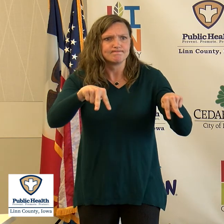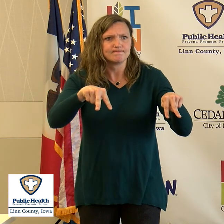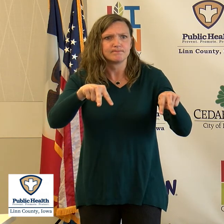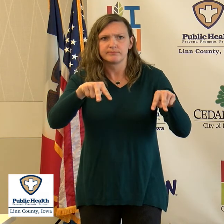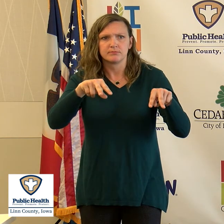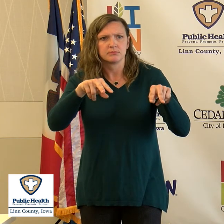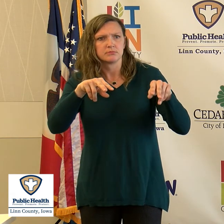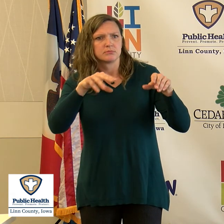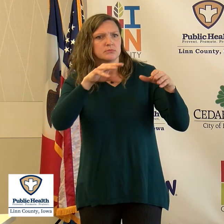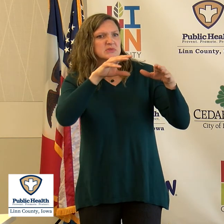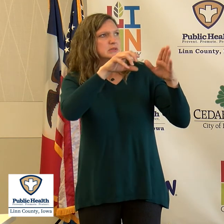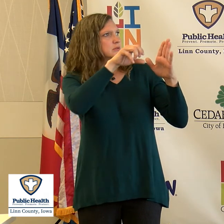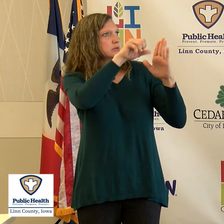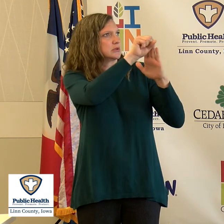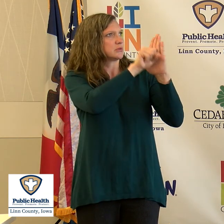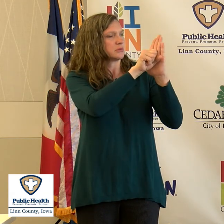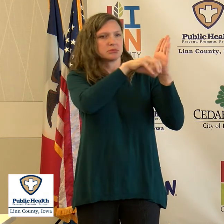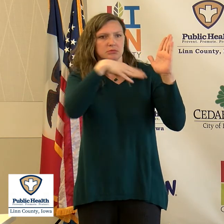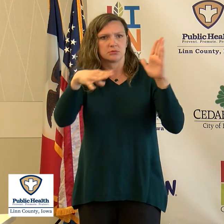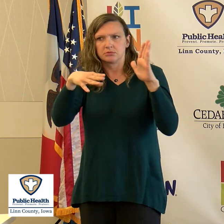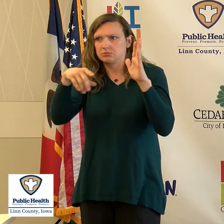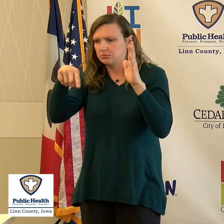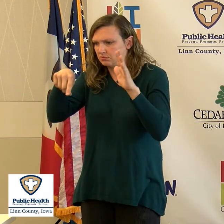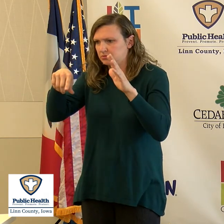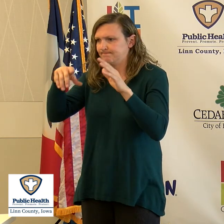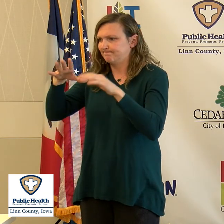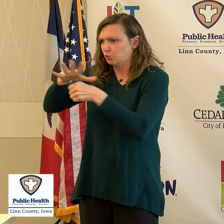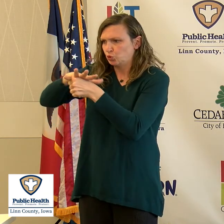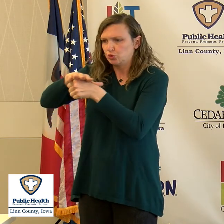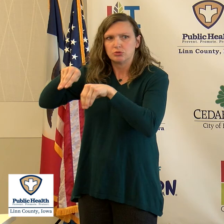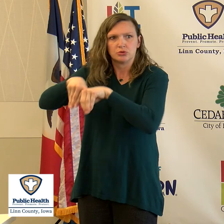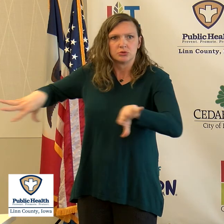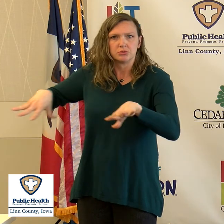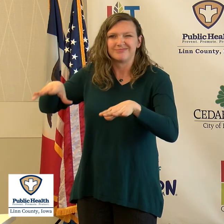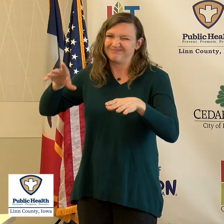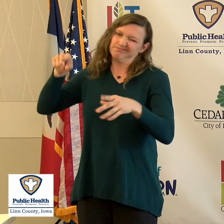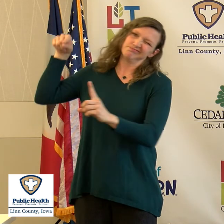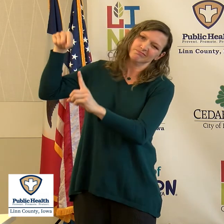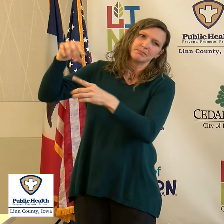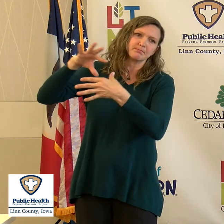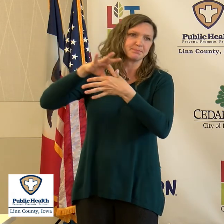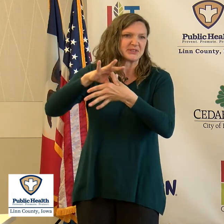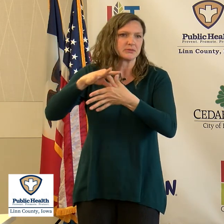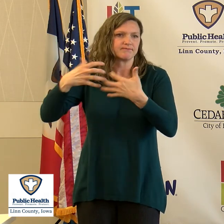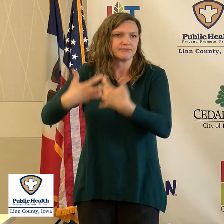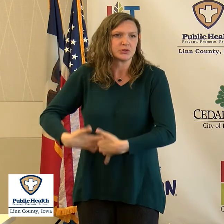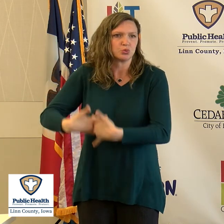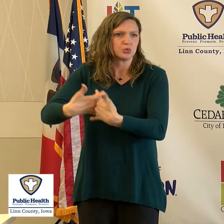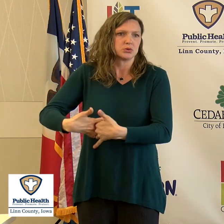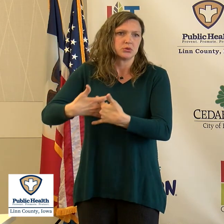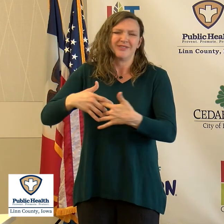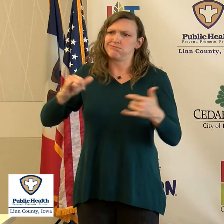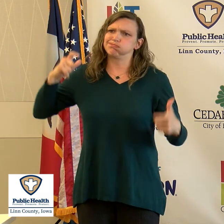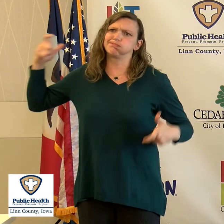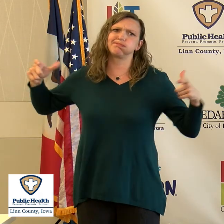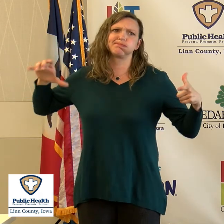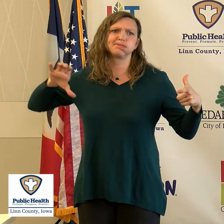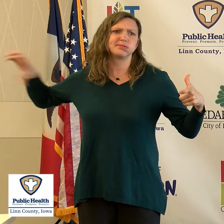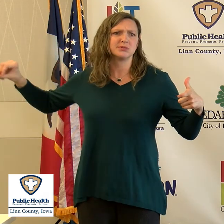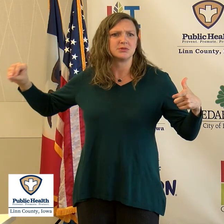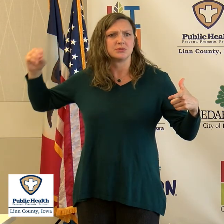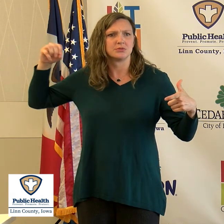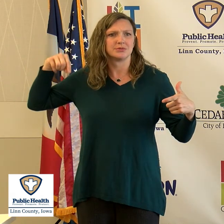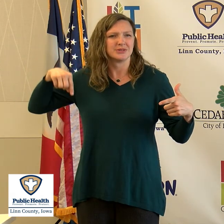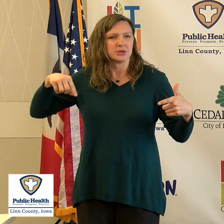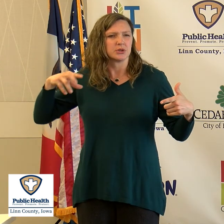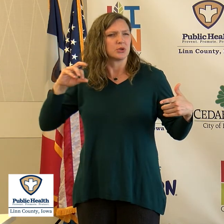meat packing plants. Given the big companies in the Cedar Rapids area, kind of